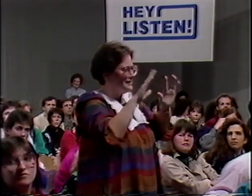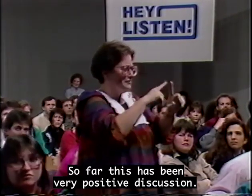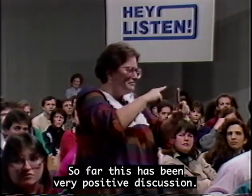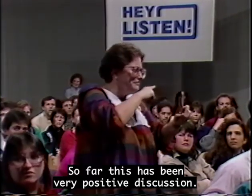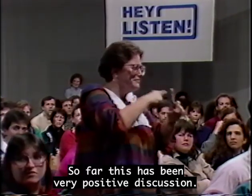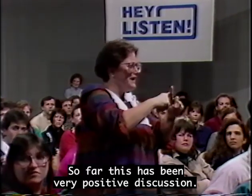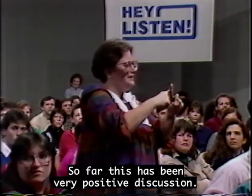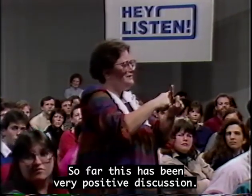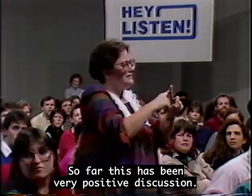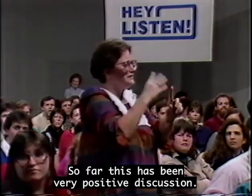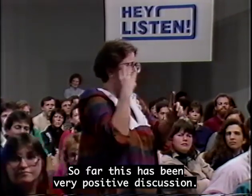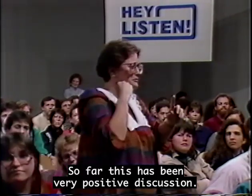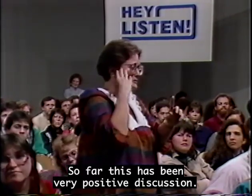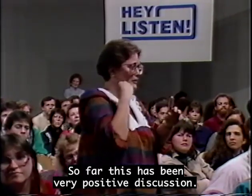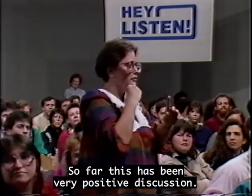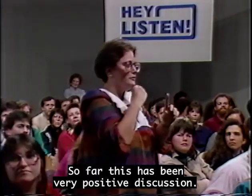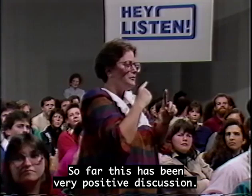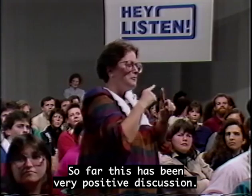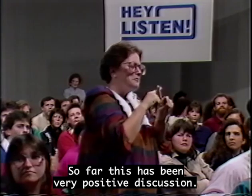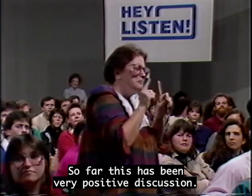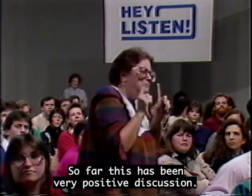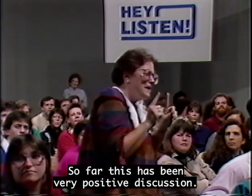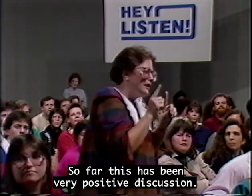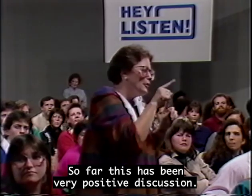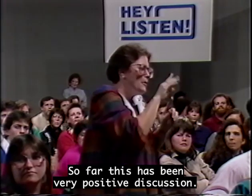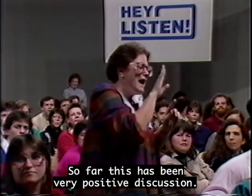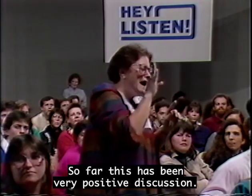So far, this has been a very positive discussion.